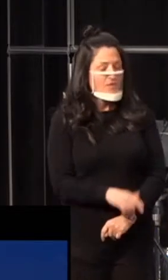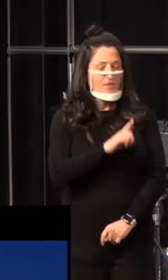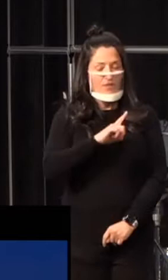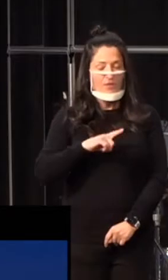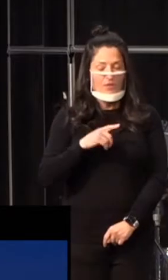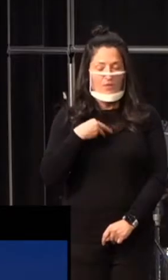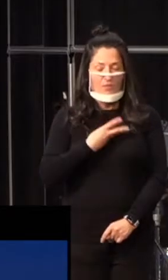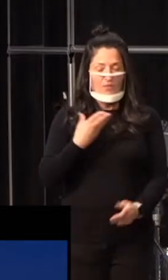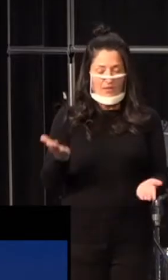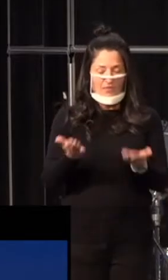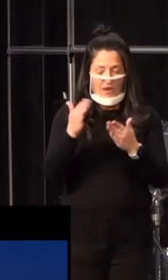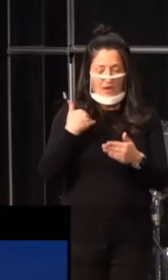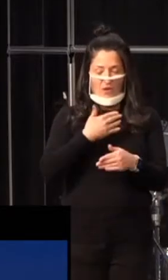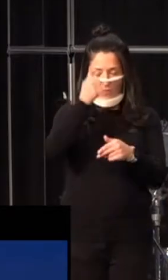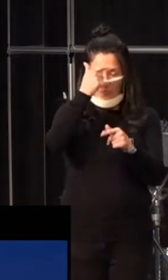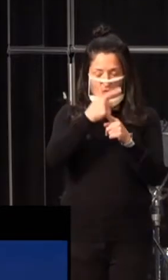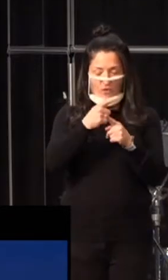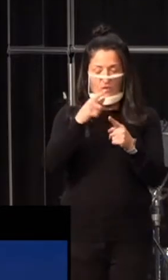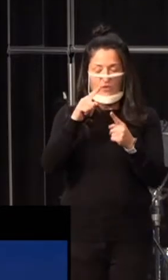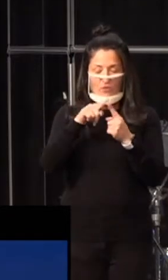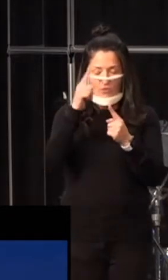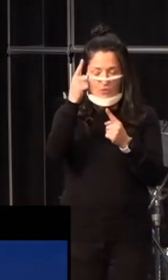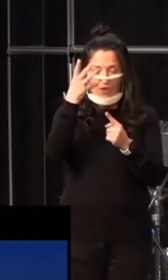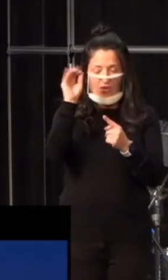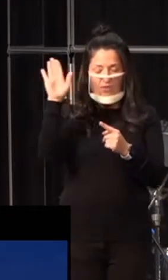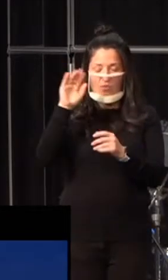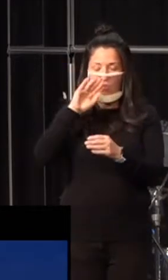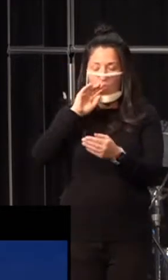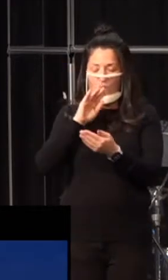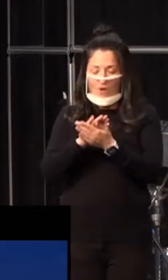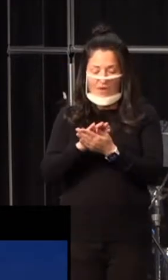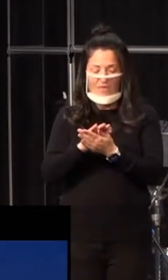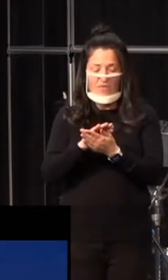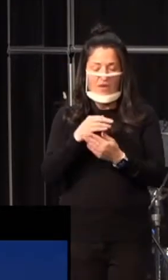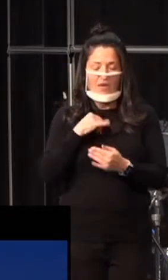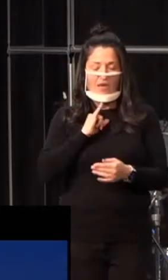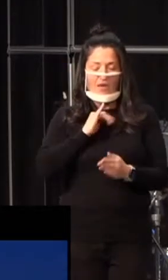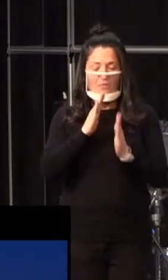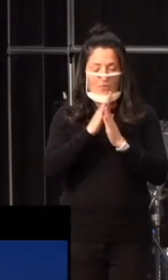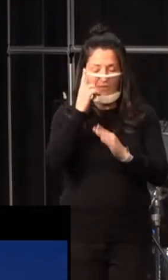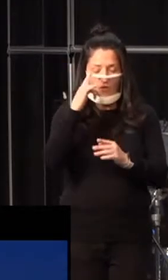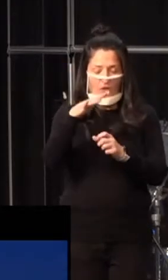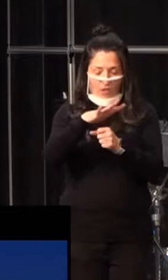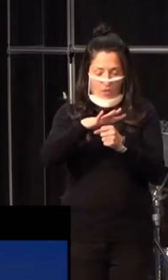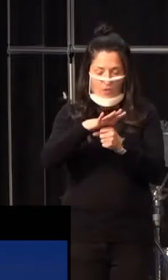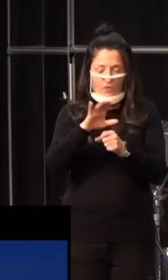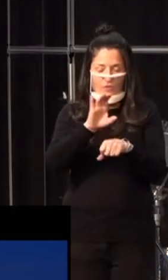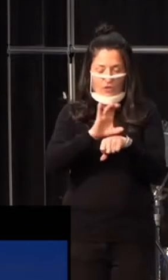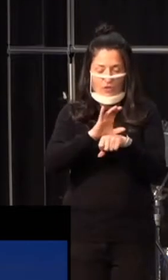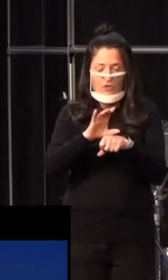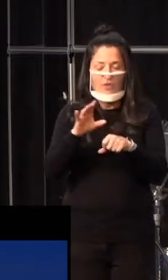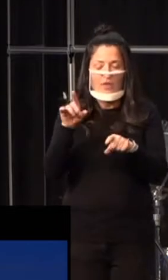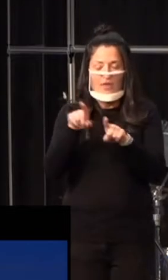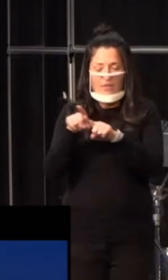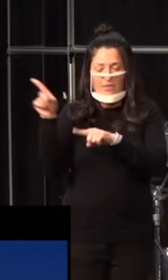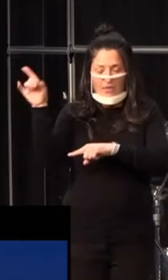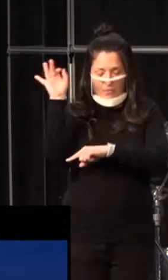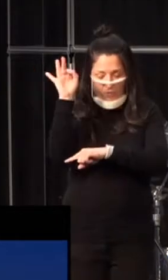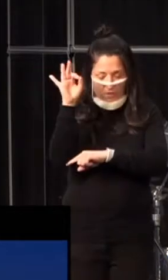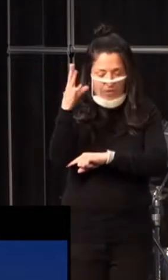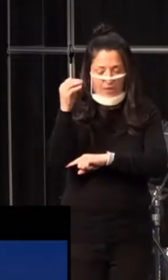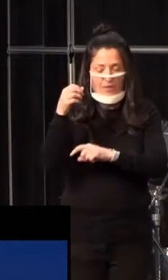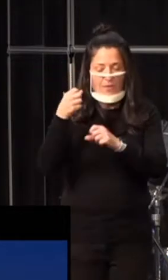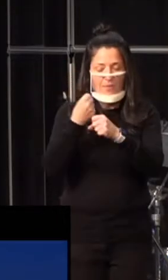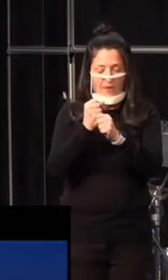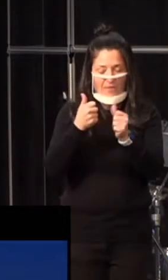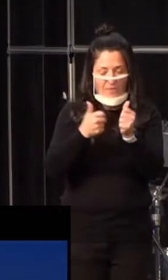Lord, we lift up our brother Yotis to you and his wife Nopi. I pray for their local church as he preaches and makes disciples there,